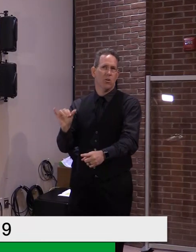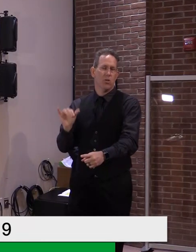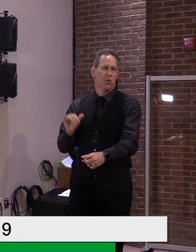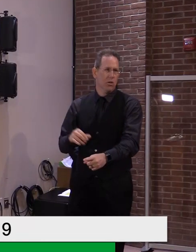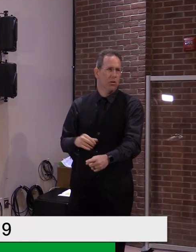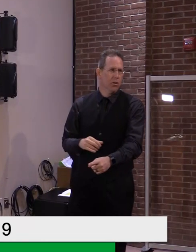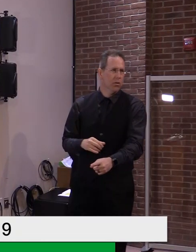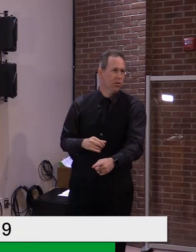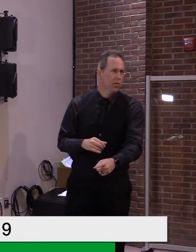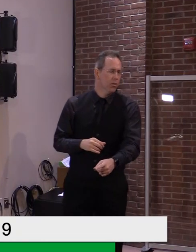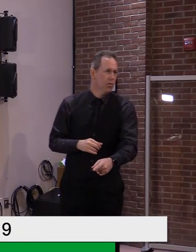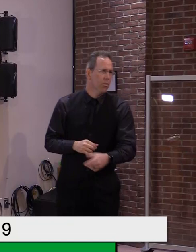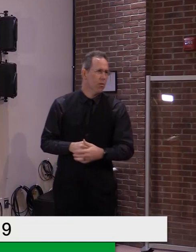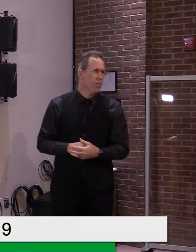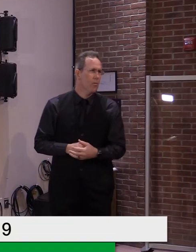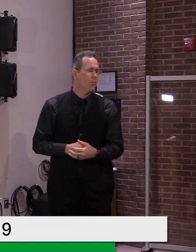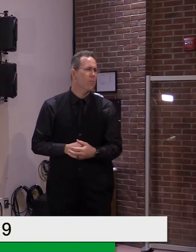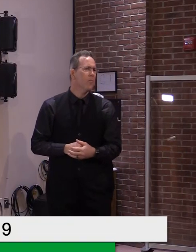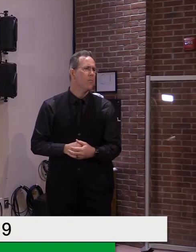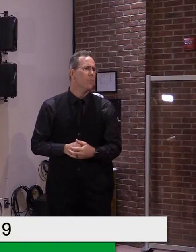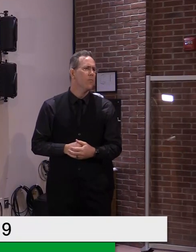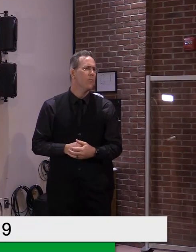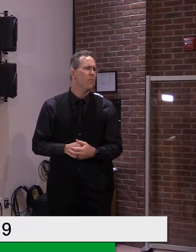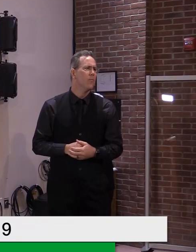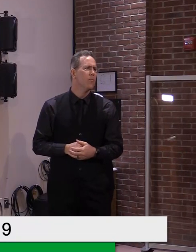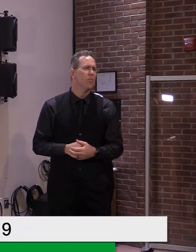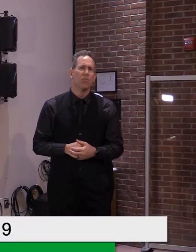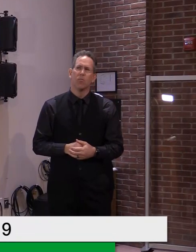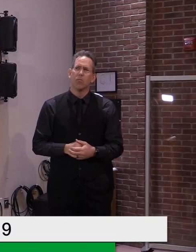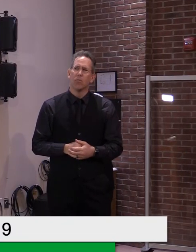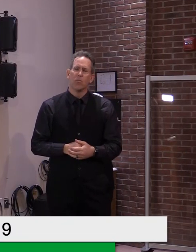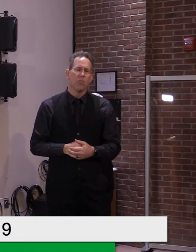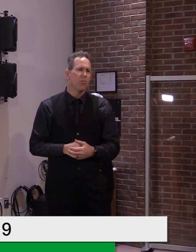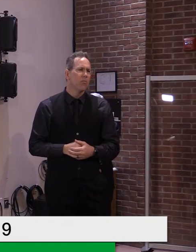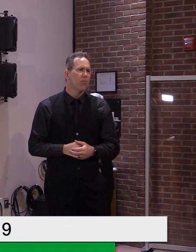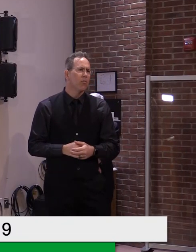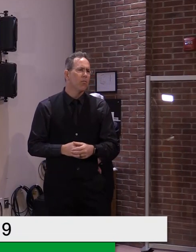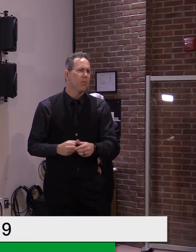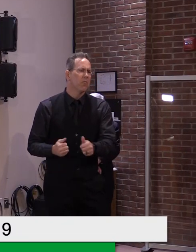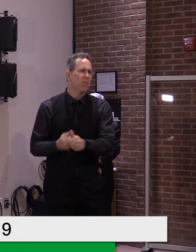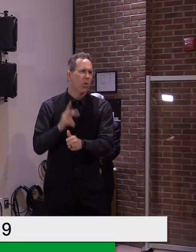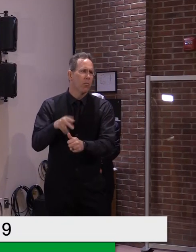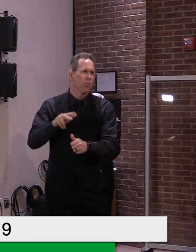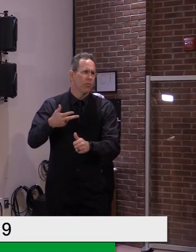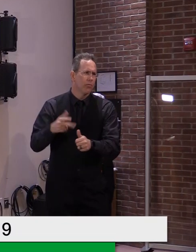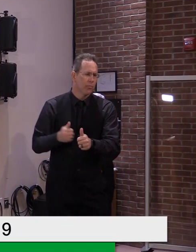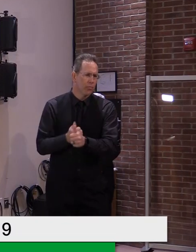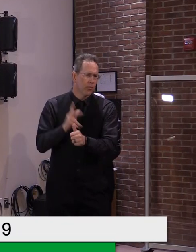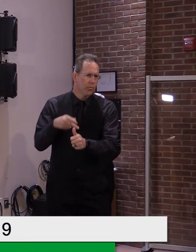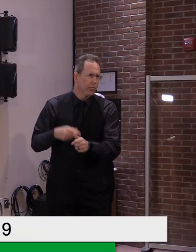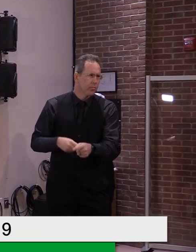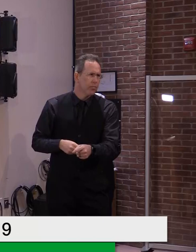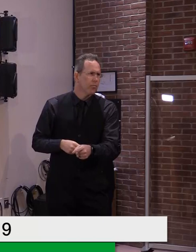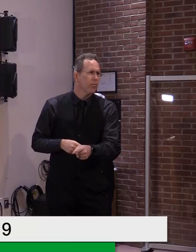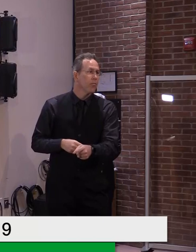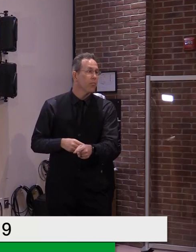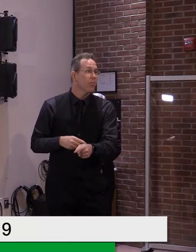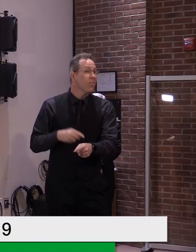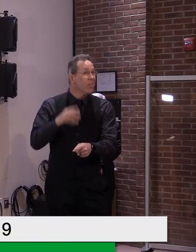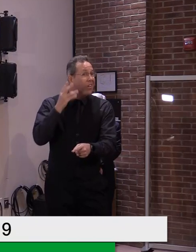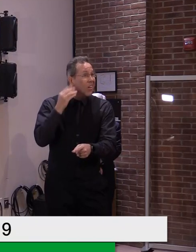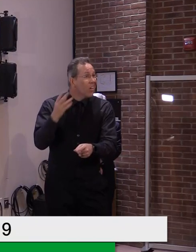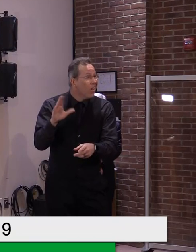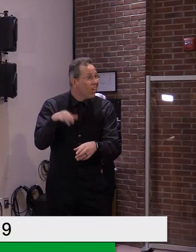The question, it still arises that, a few months ago when Barry tests were